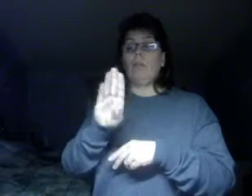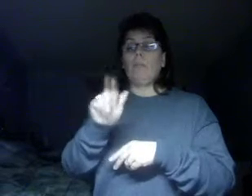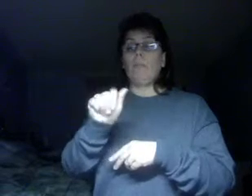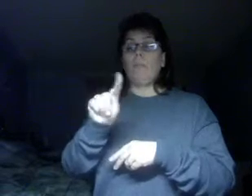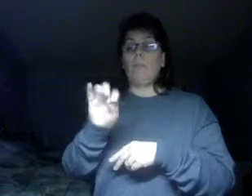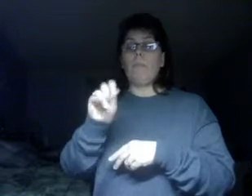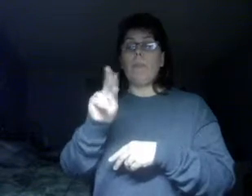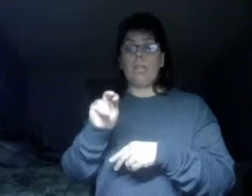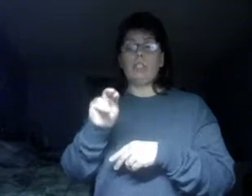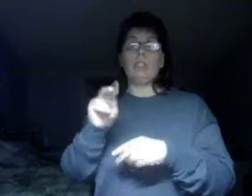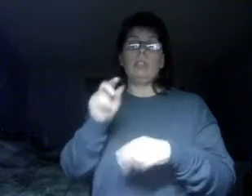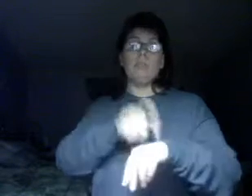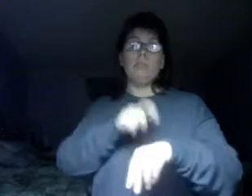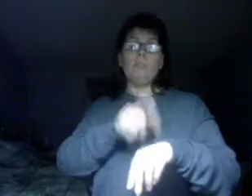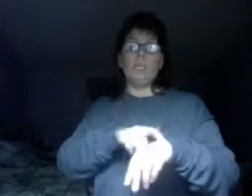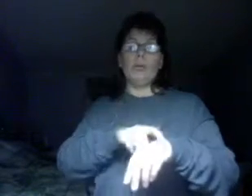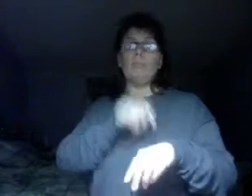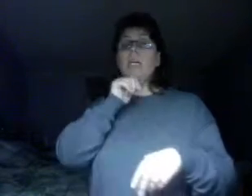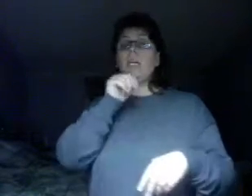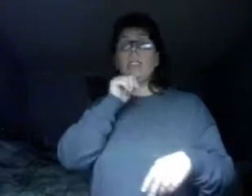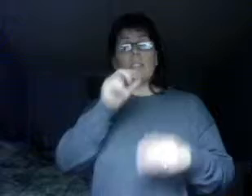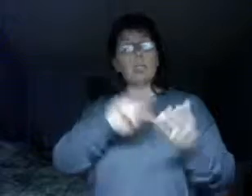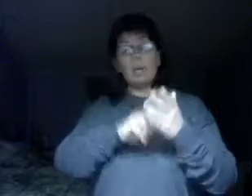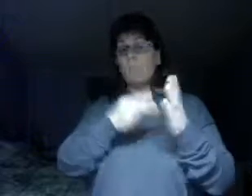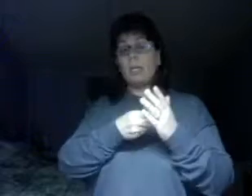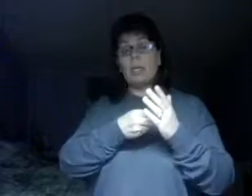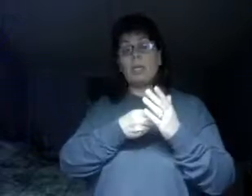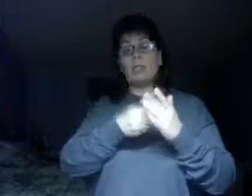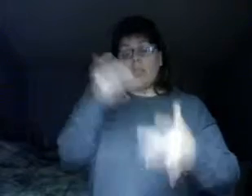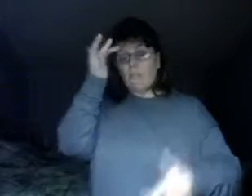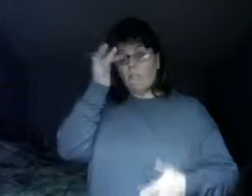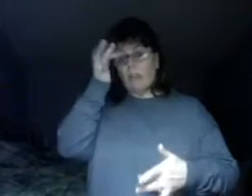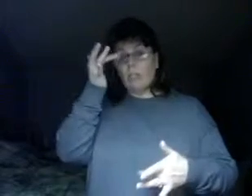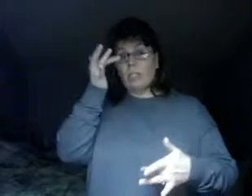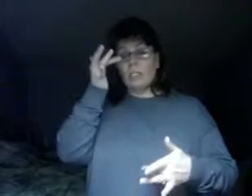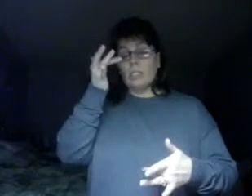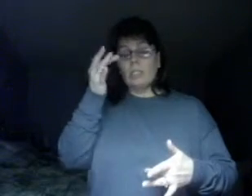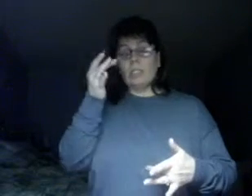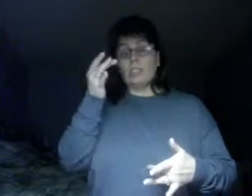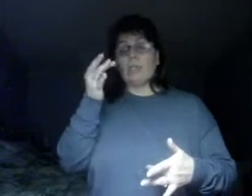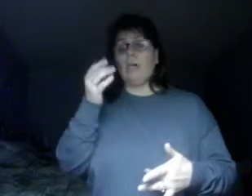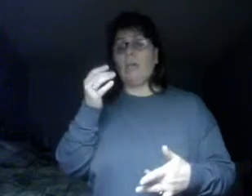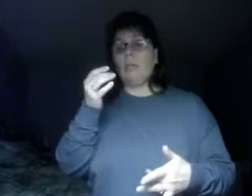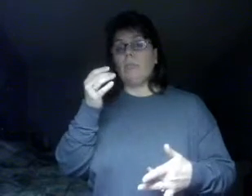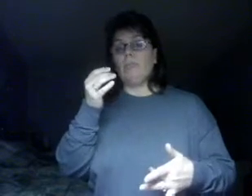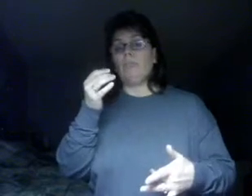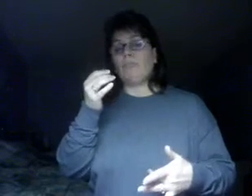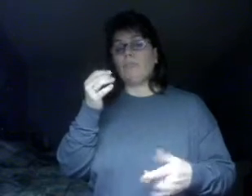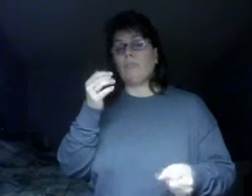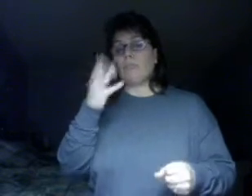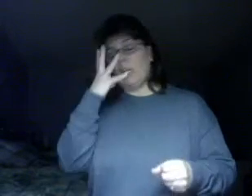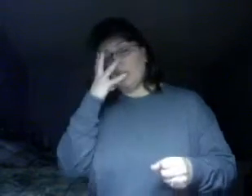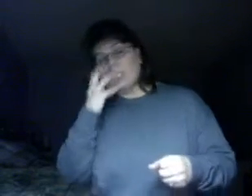is dormant or asleep or not doing anything. It is. It is slowly, over a period of